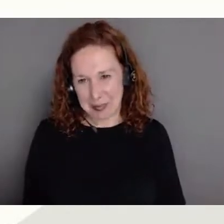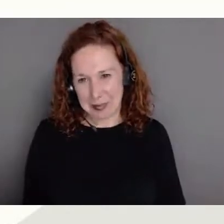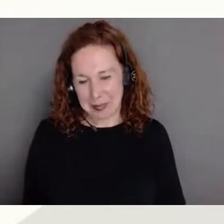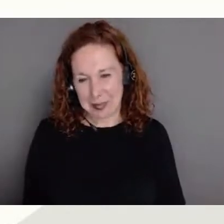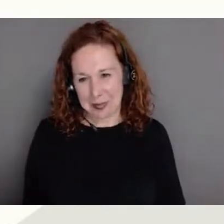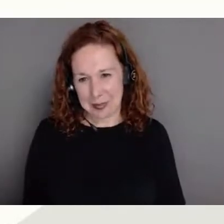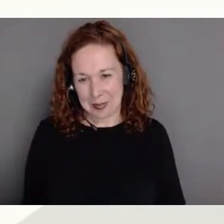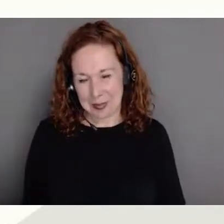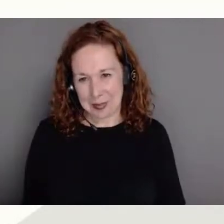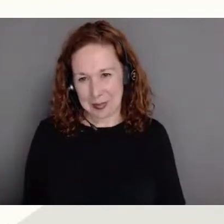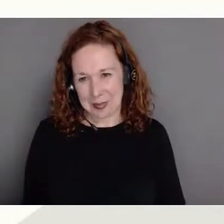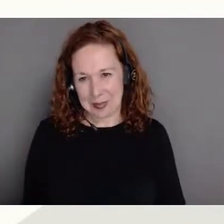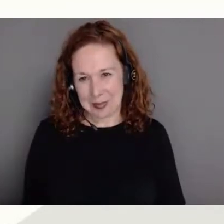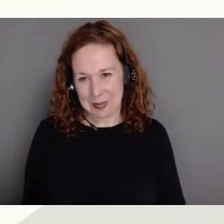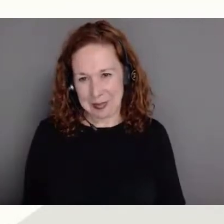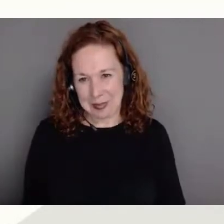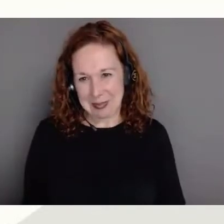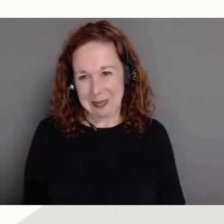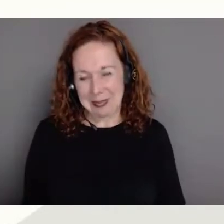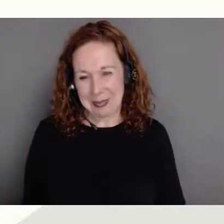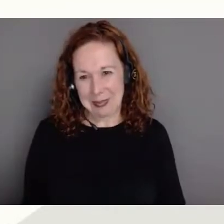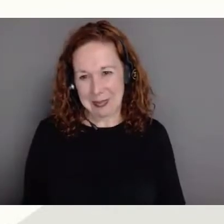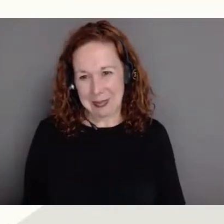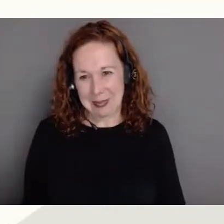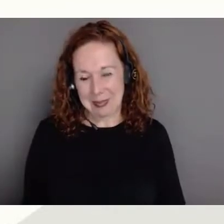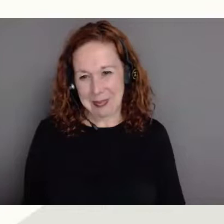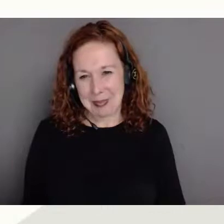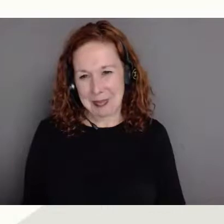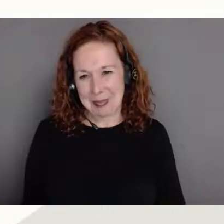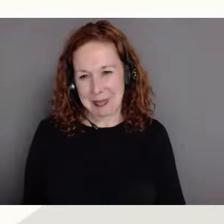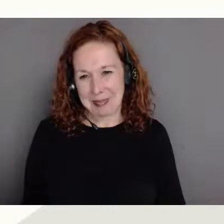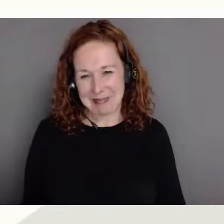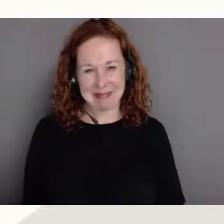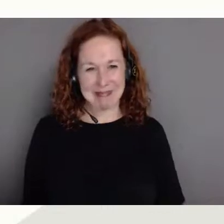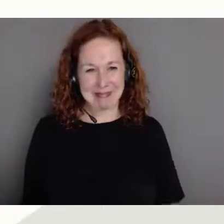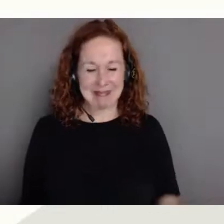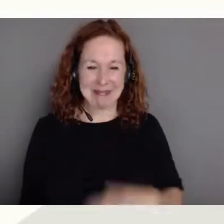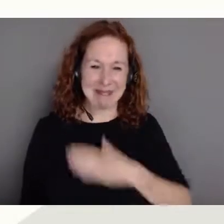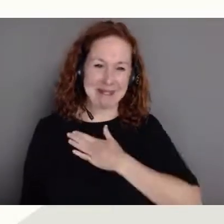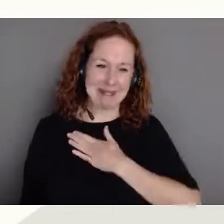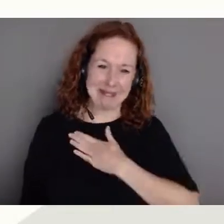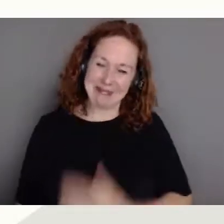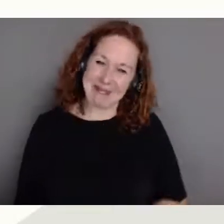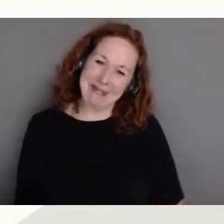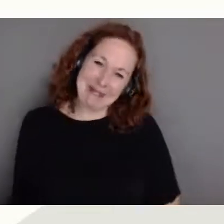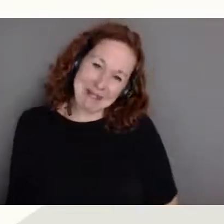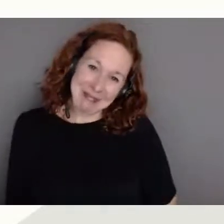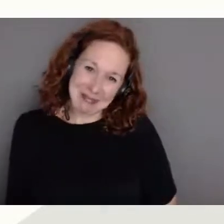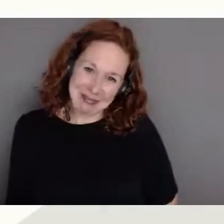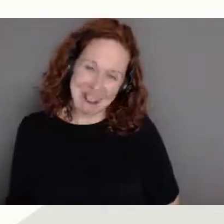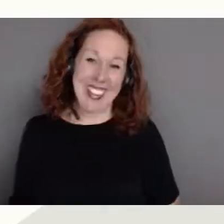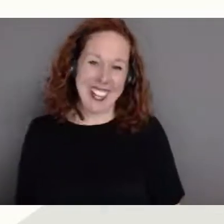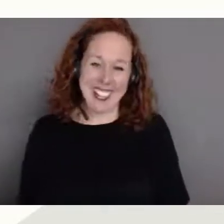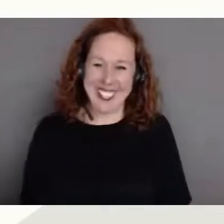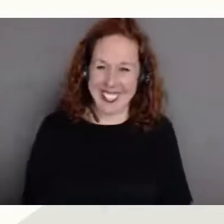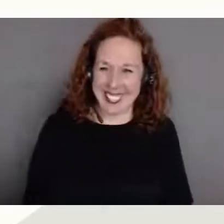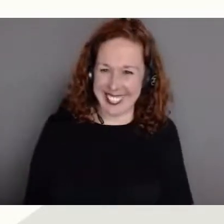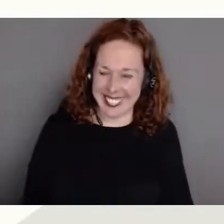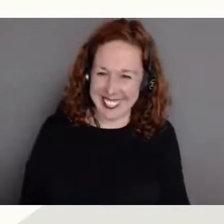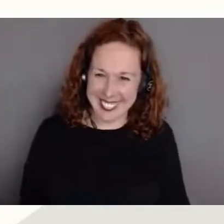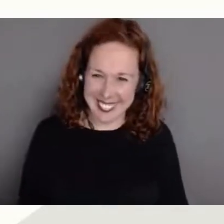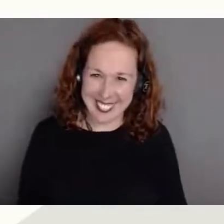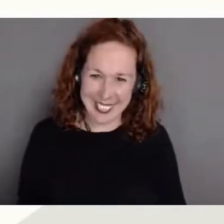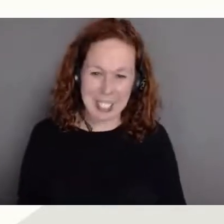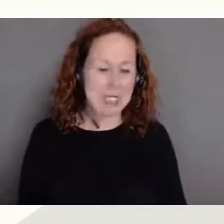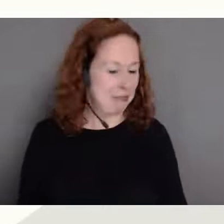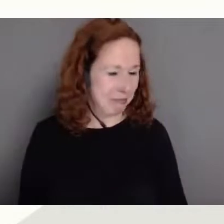I'm going to say bye to you, and thank you, and love you, and You're welcome back anytime. So, anytime we need to